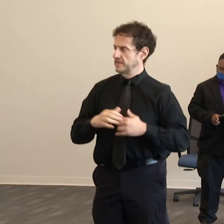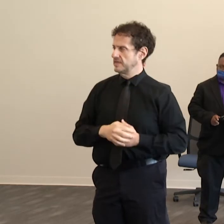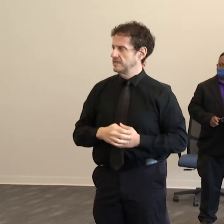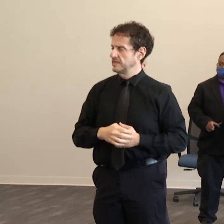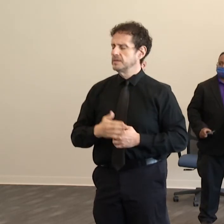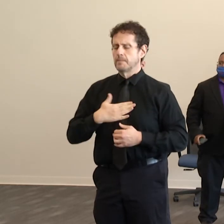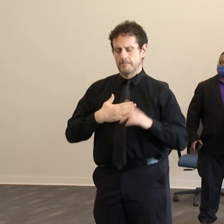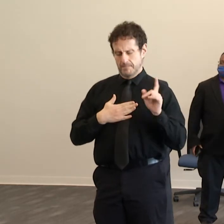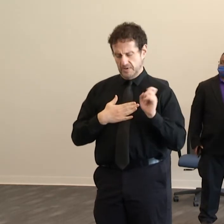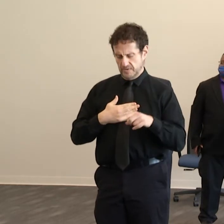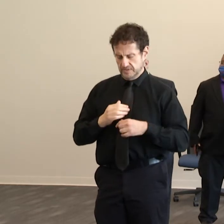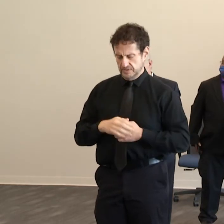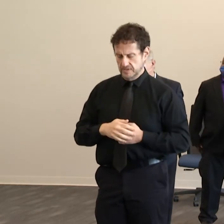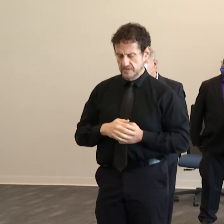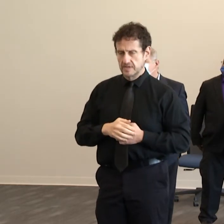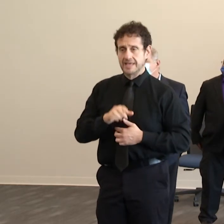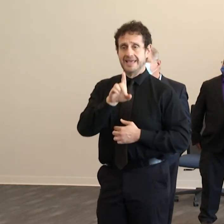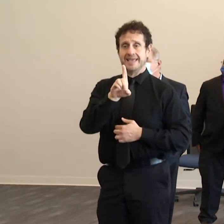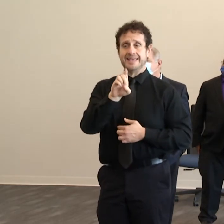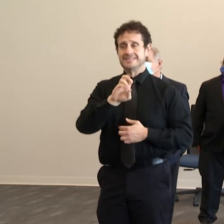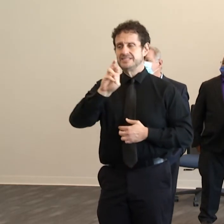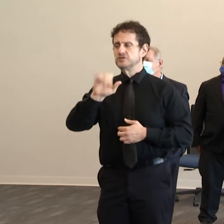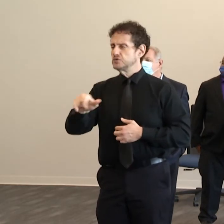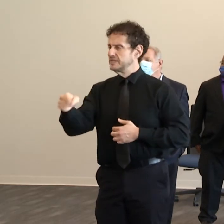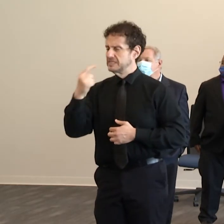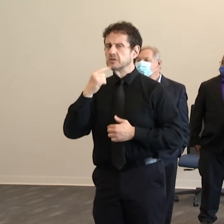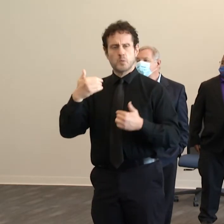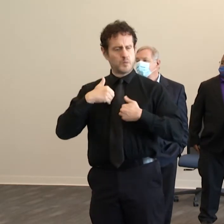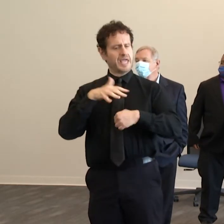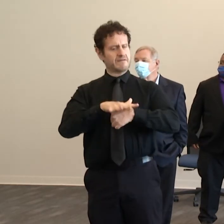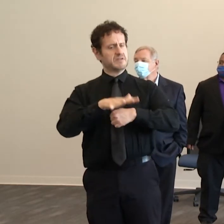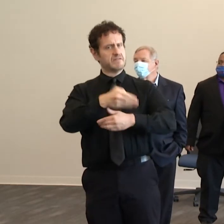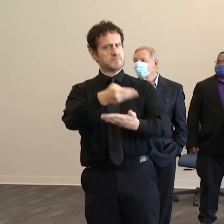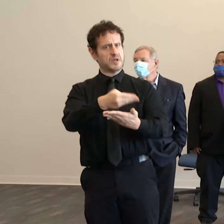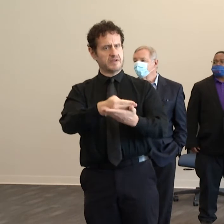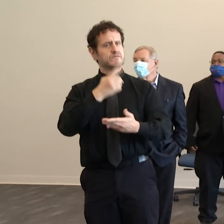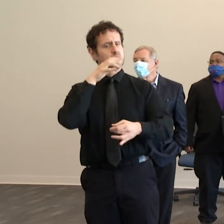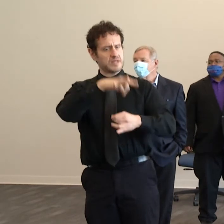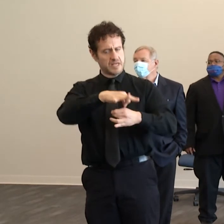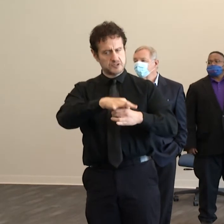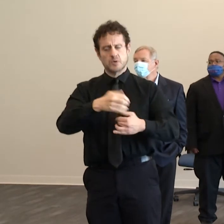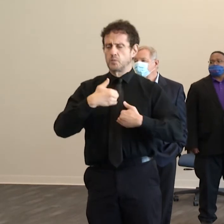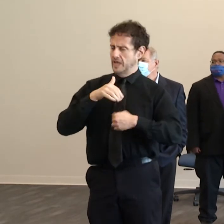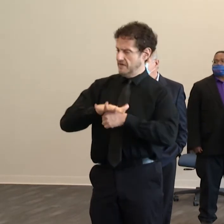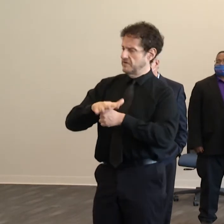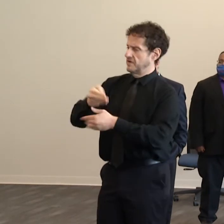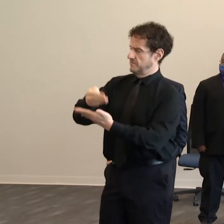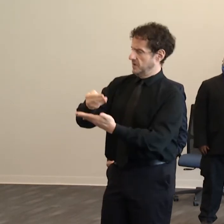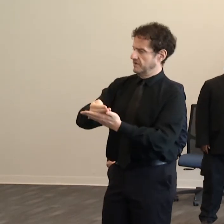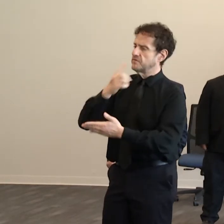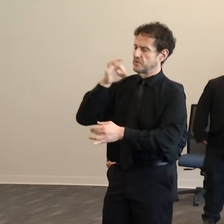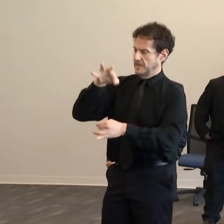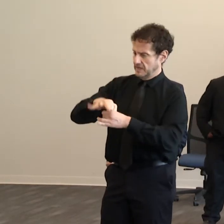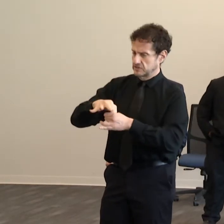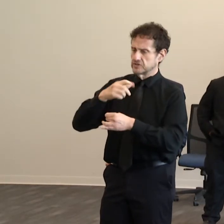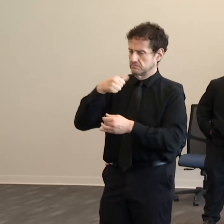My question is, he says that there is enough money. There is enough money for the election. There is enough money for the